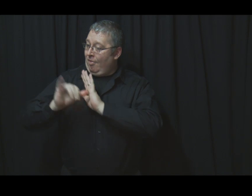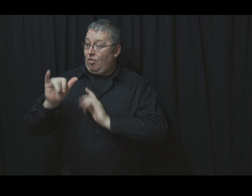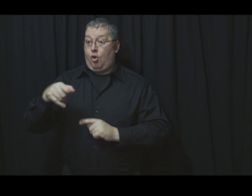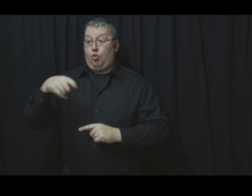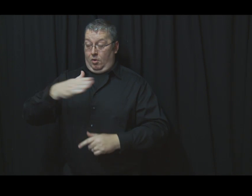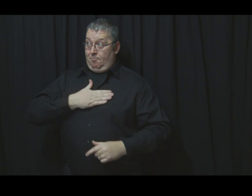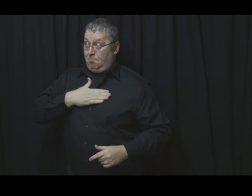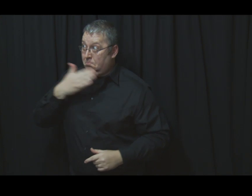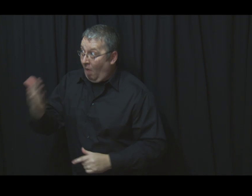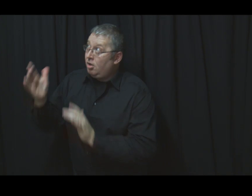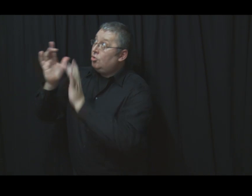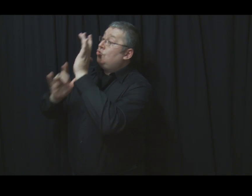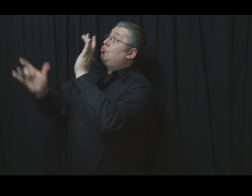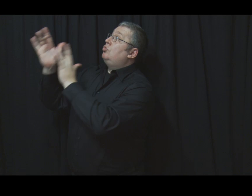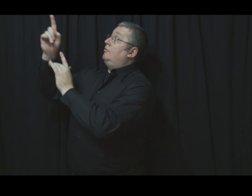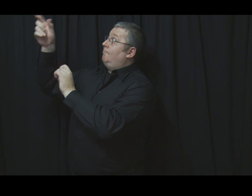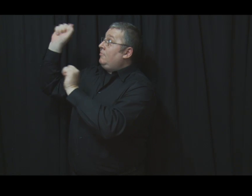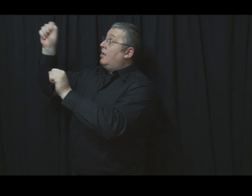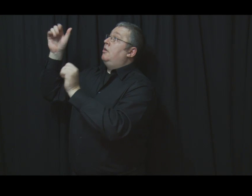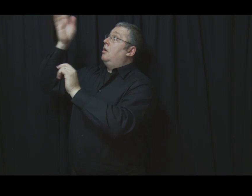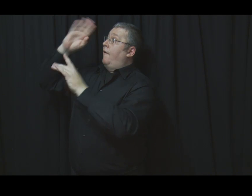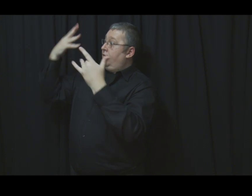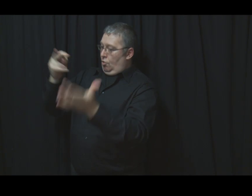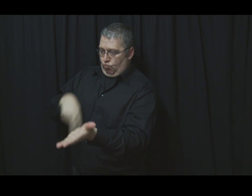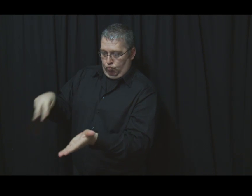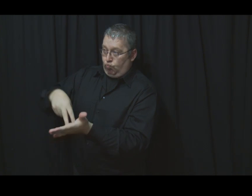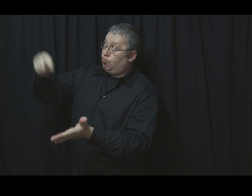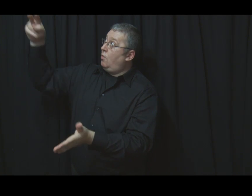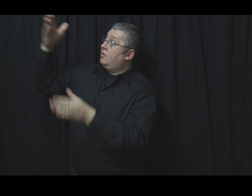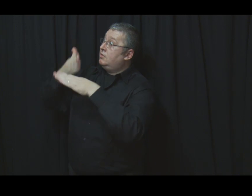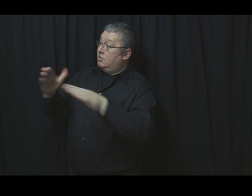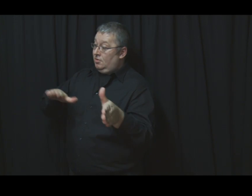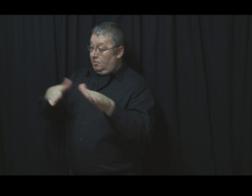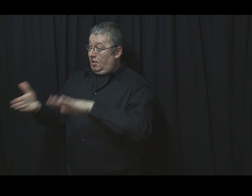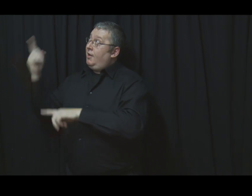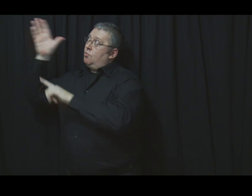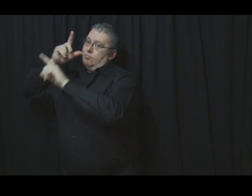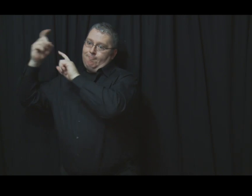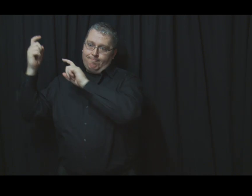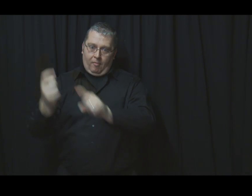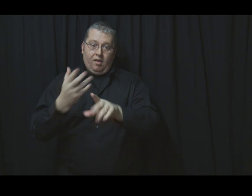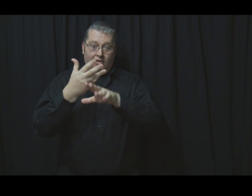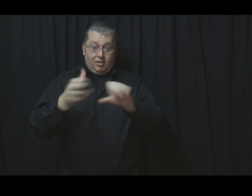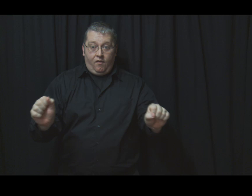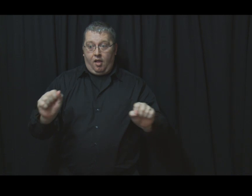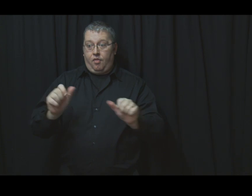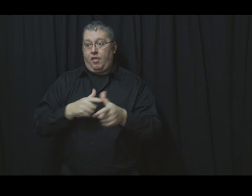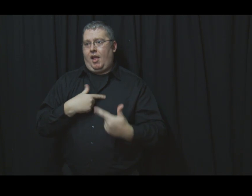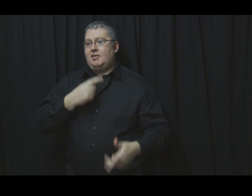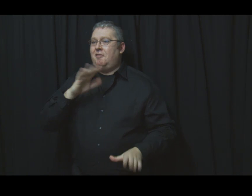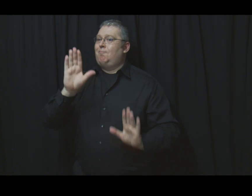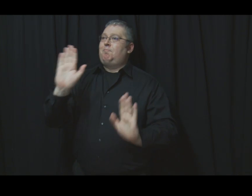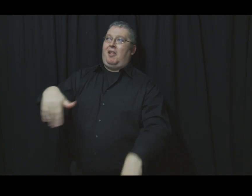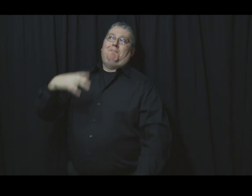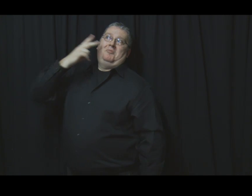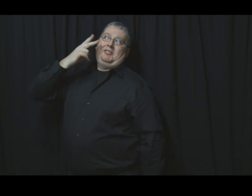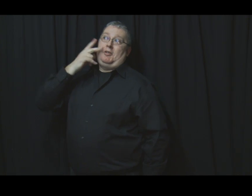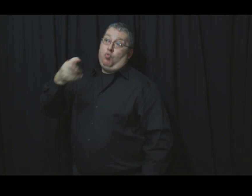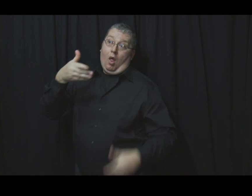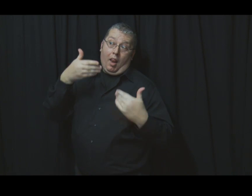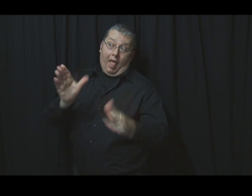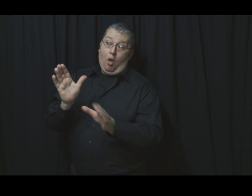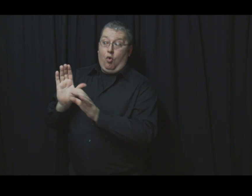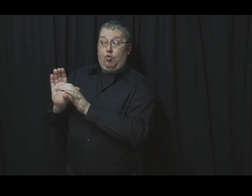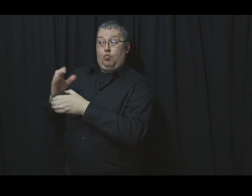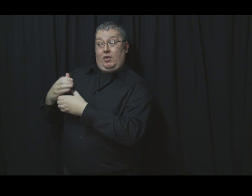mouth the Lord Jesus and believe in your heart God has raised him from the dead, you'll be saved. Now, as soon as I say that, people say, see, if you allow creation in